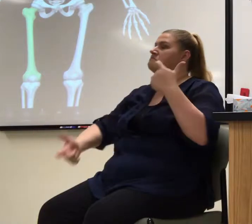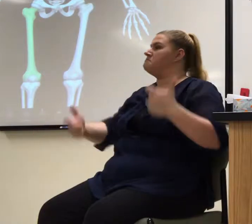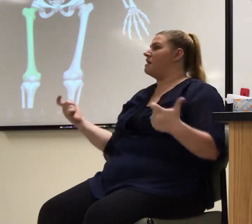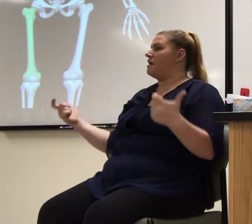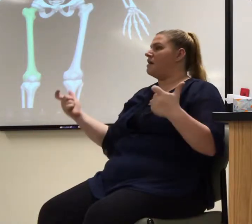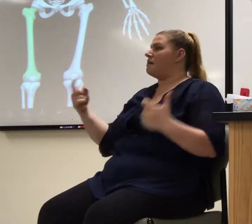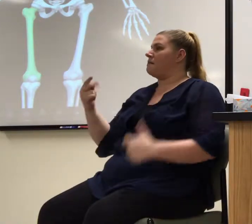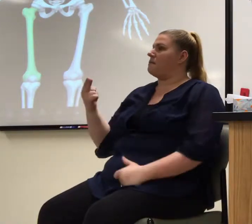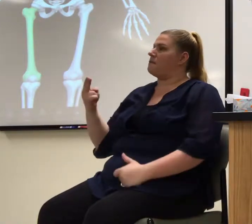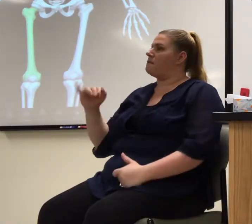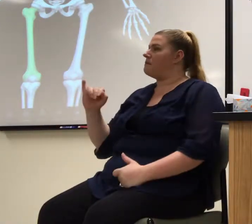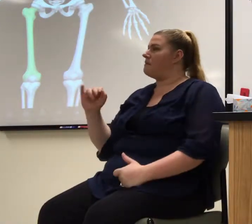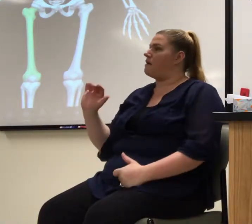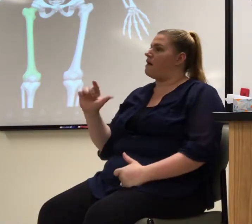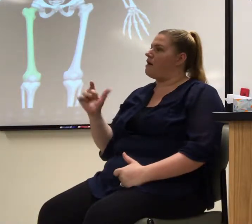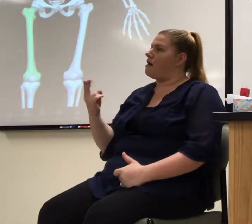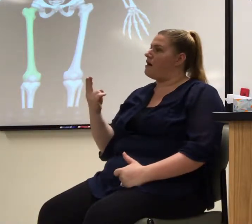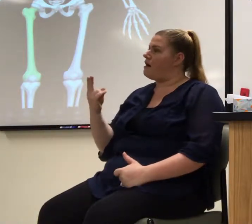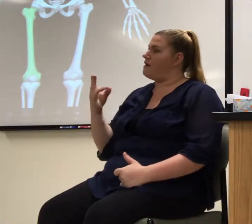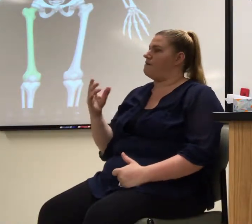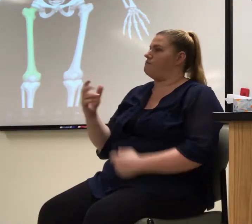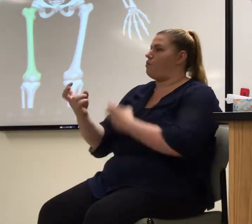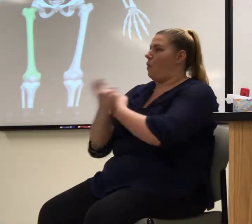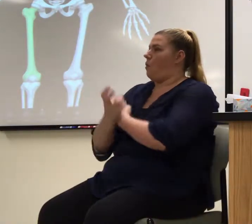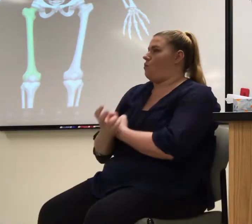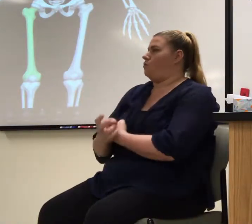thigh bone, basically.